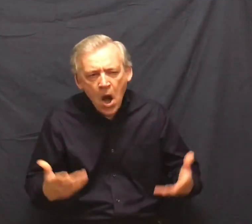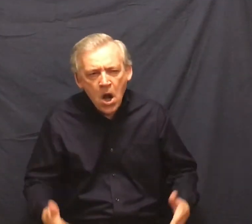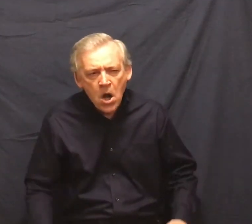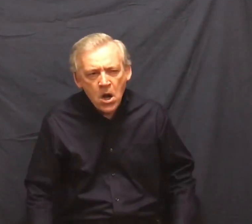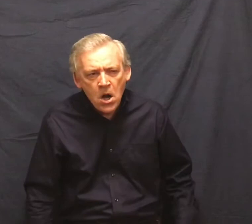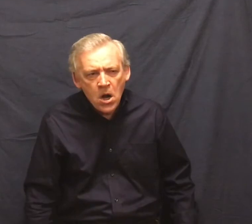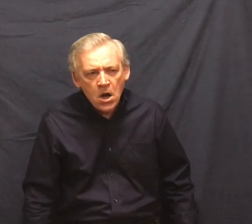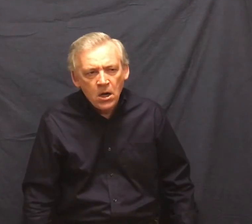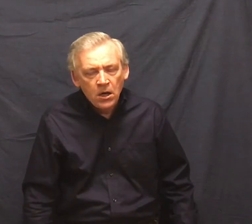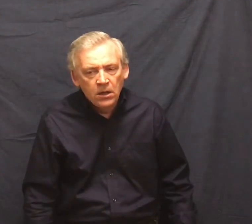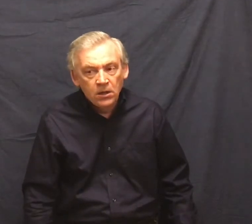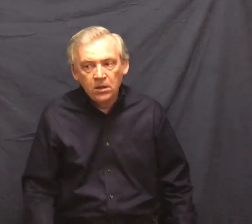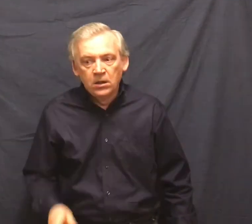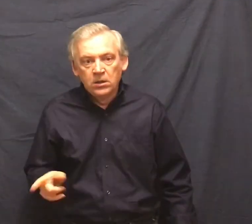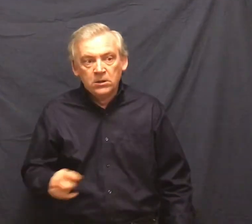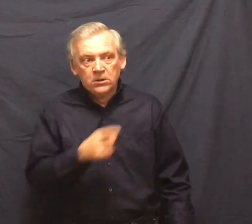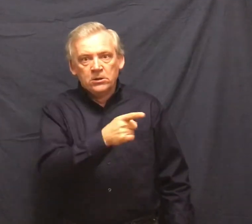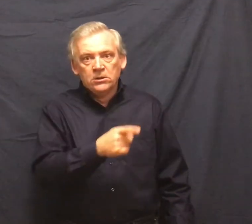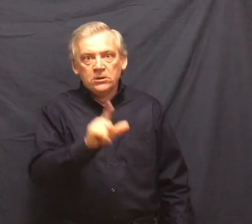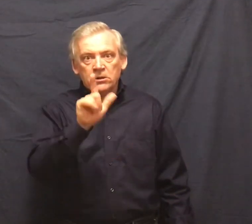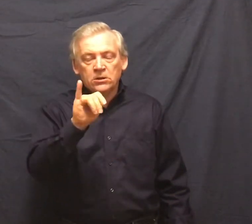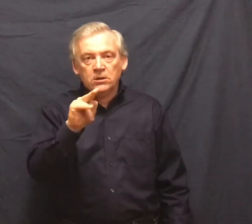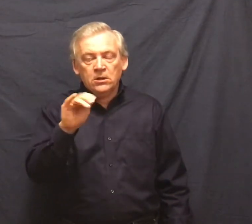In a panic, Lenny looked at George for help.